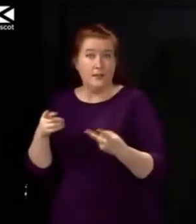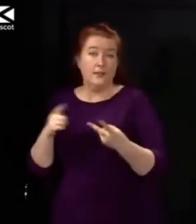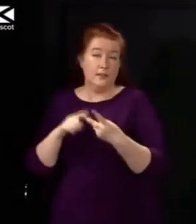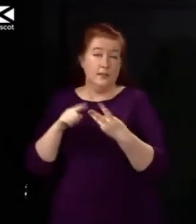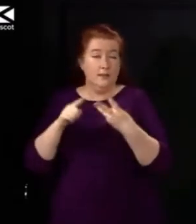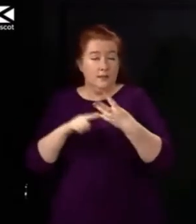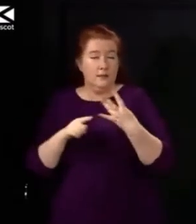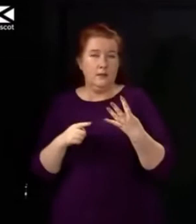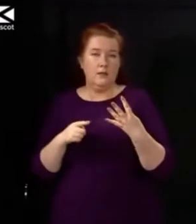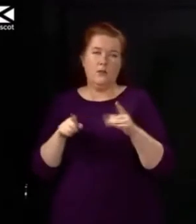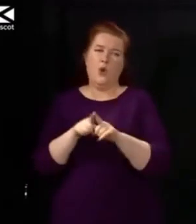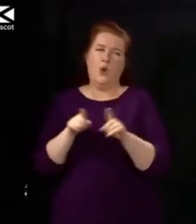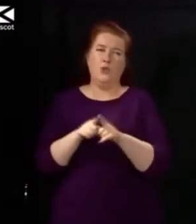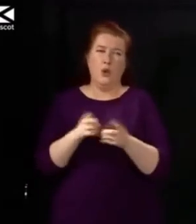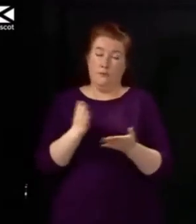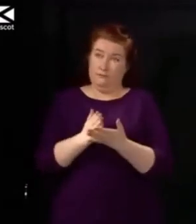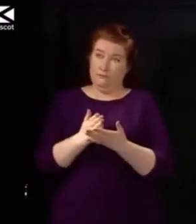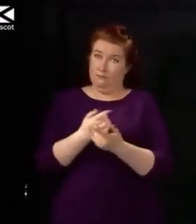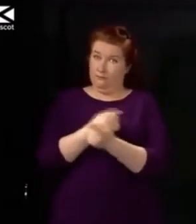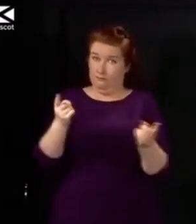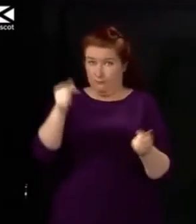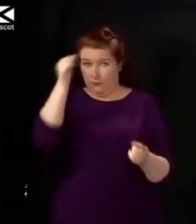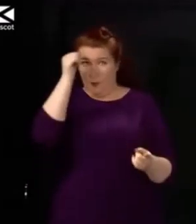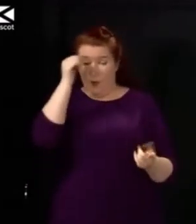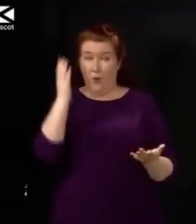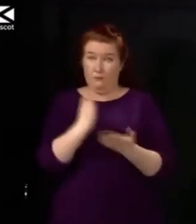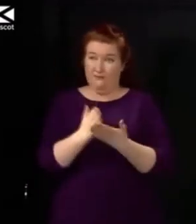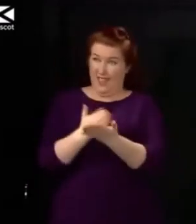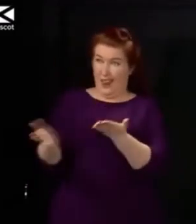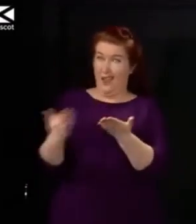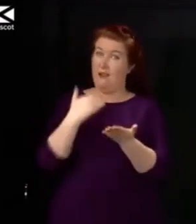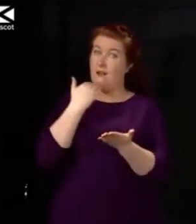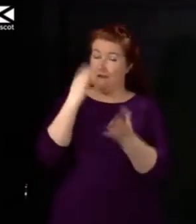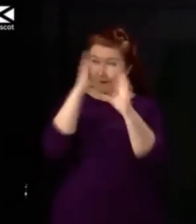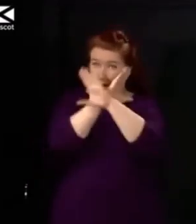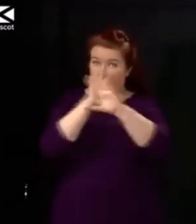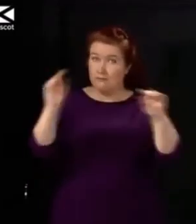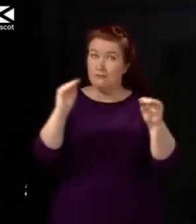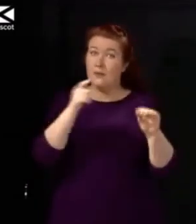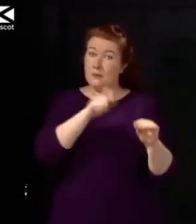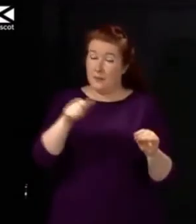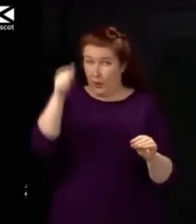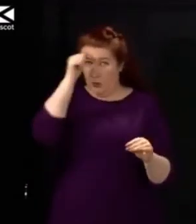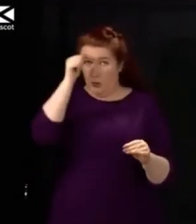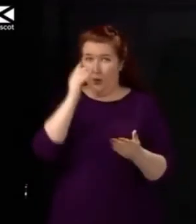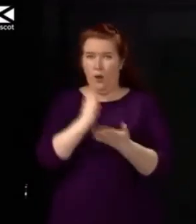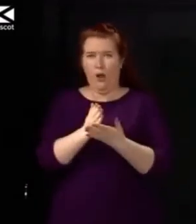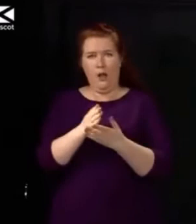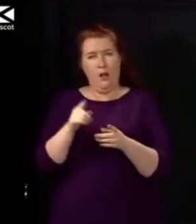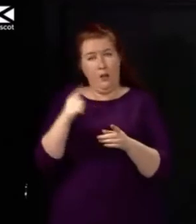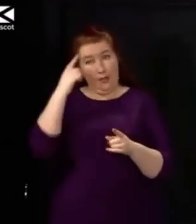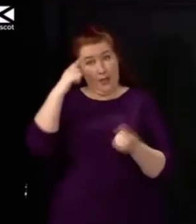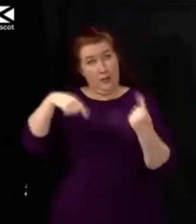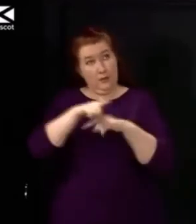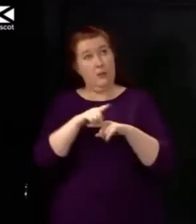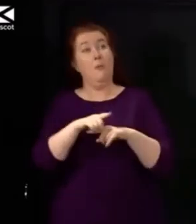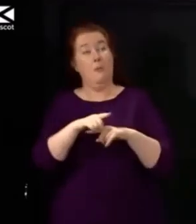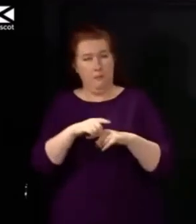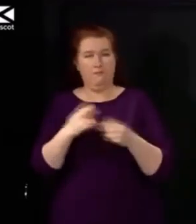also, are we getting the message across loudly and clearly enough? And do we think that it is being heeded